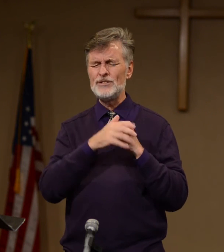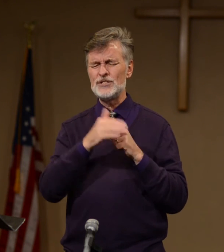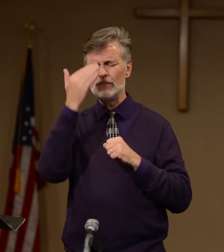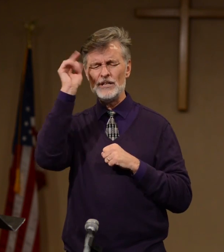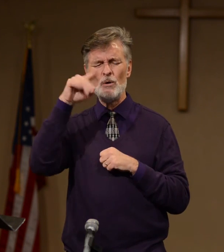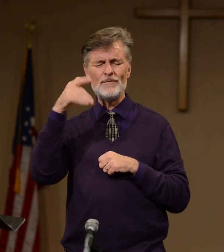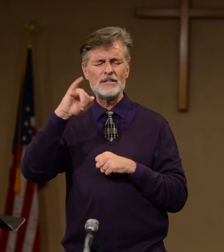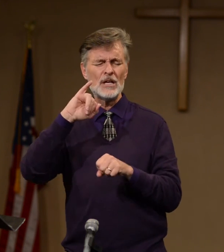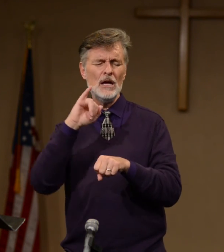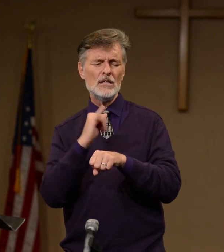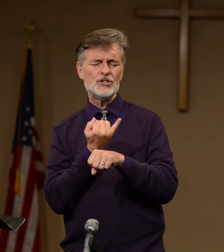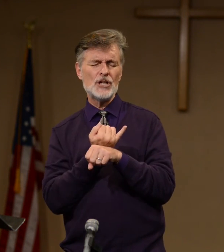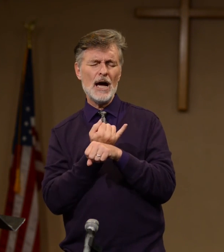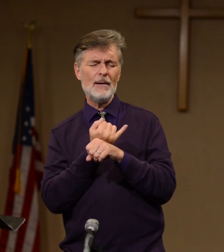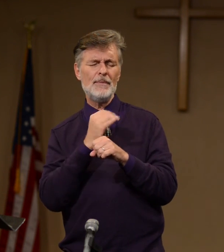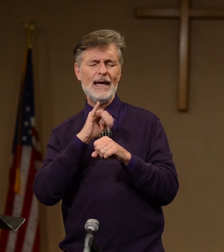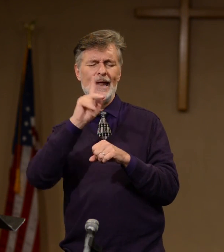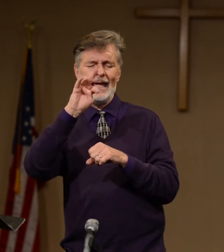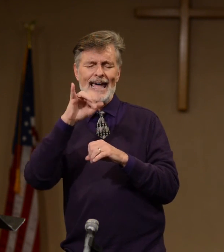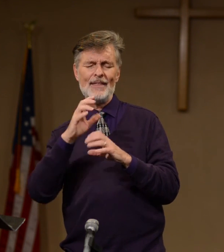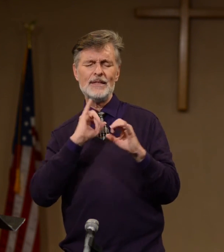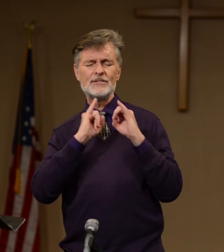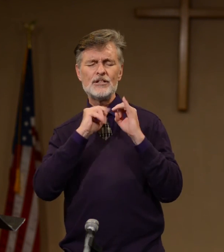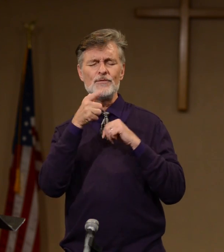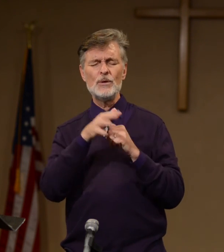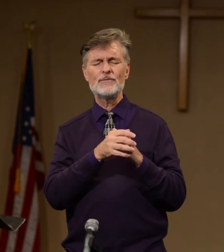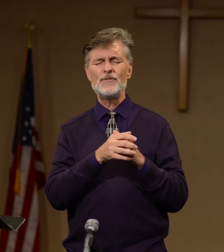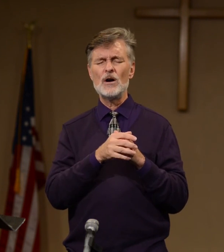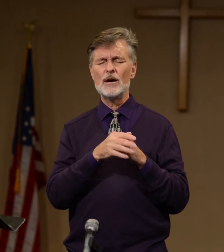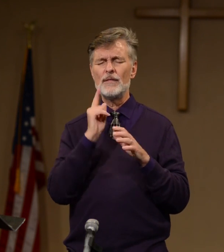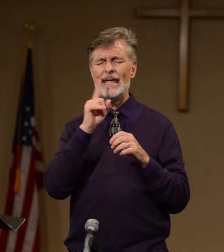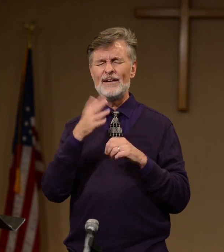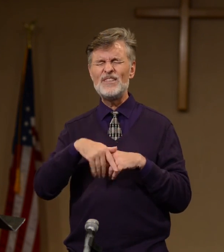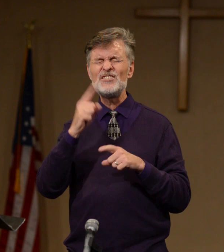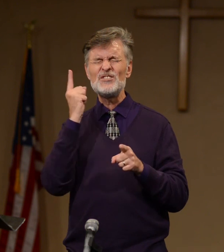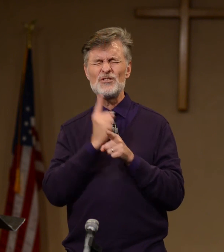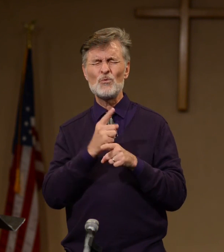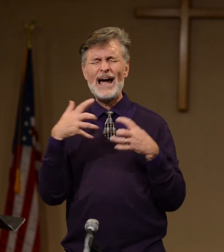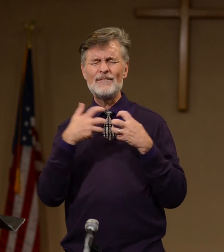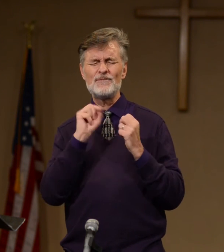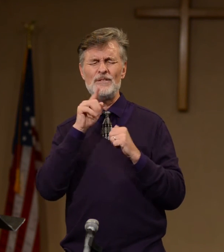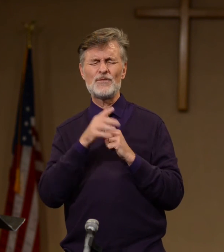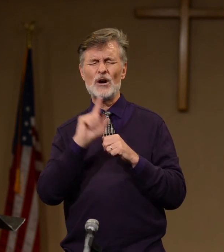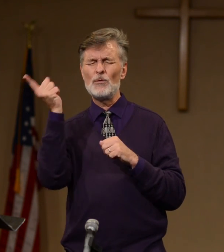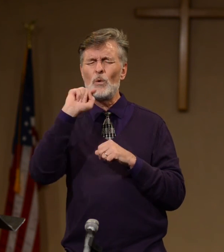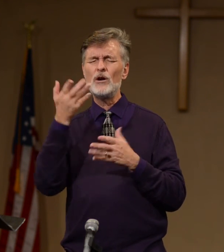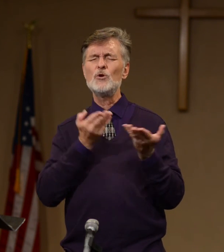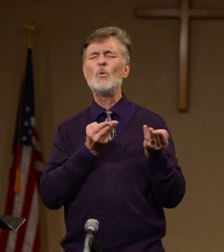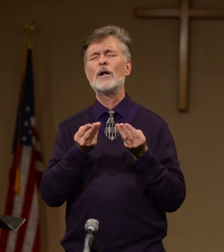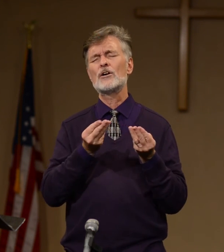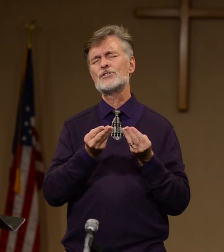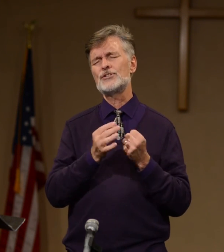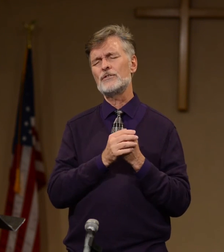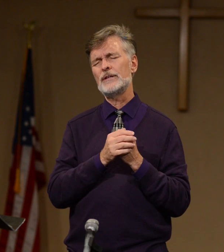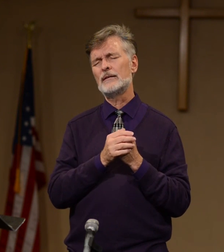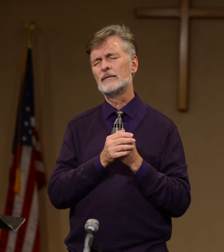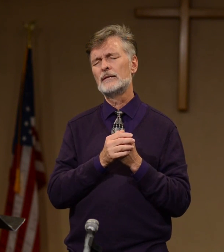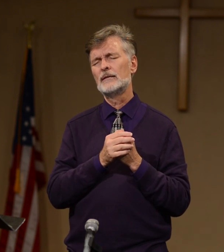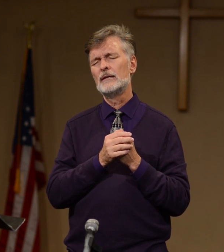wisdom to know if this job that Kathy is interviewing for, if this is the right fit for her and where you want her serving.